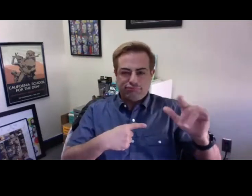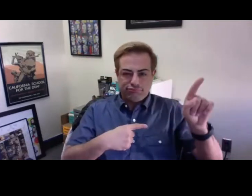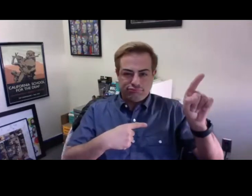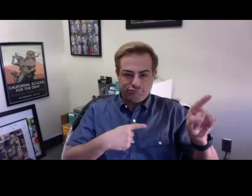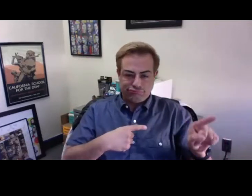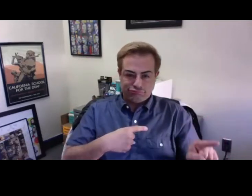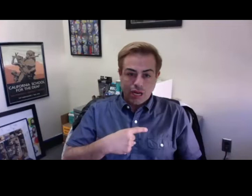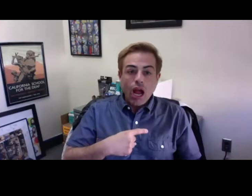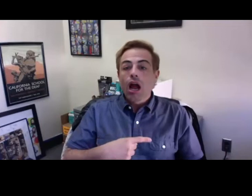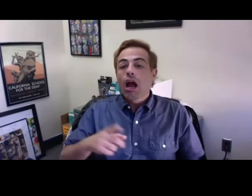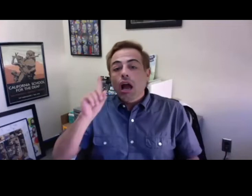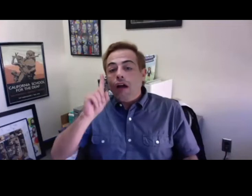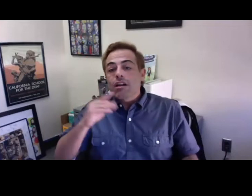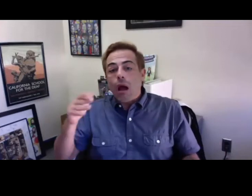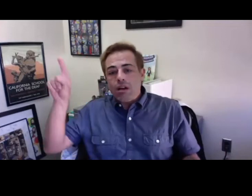6 months